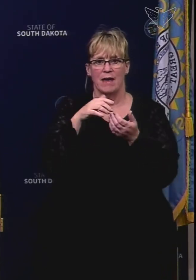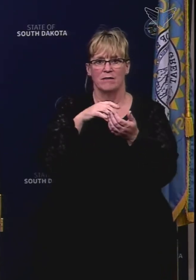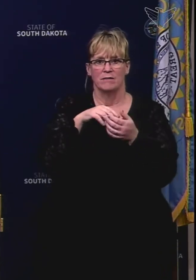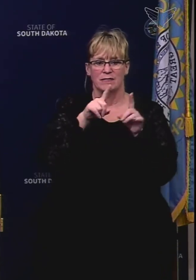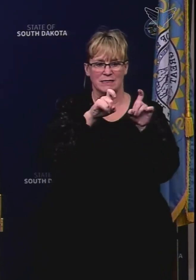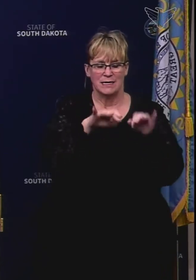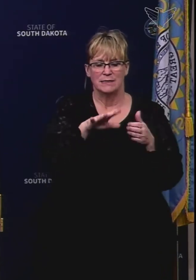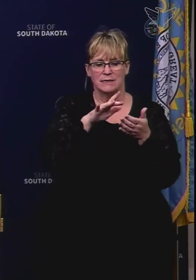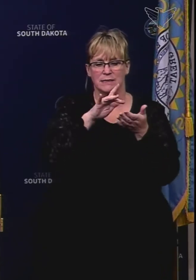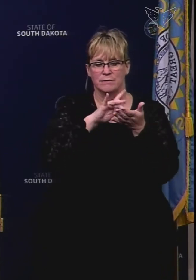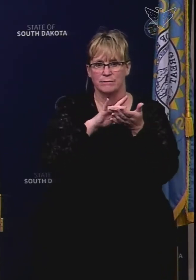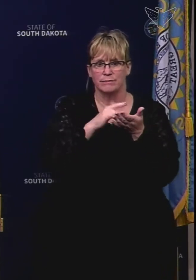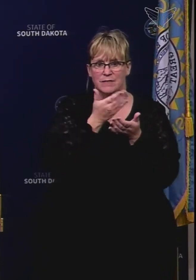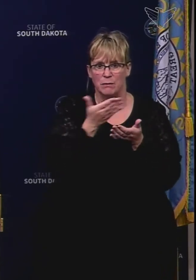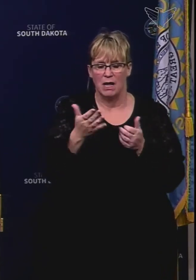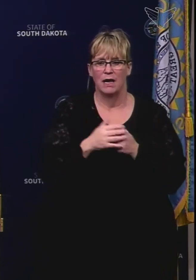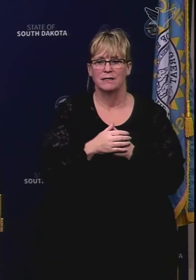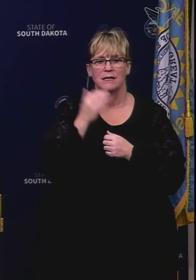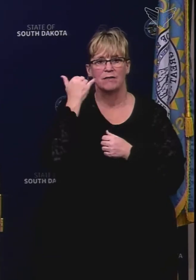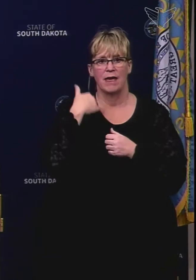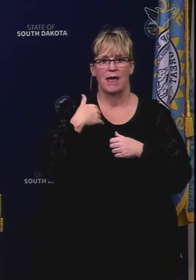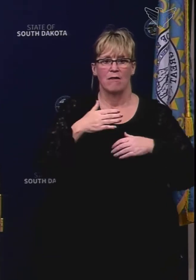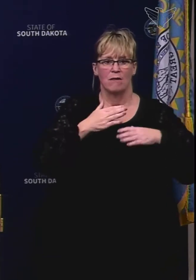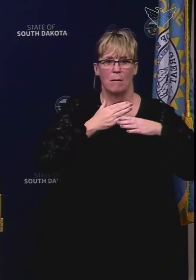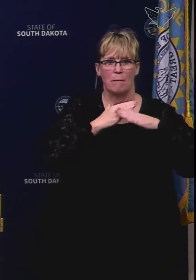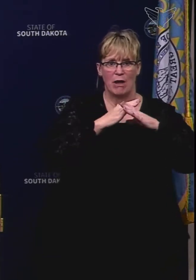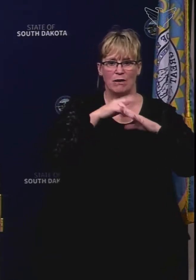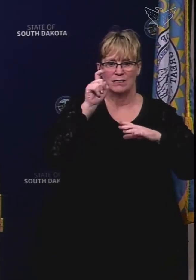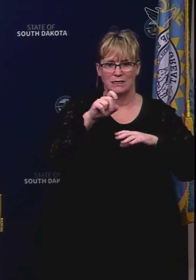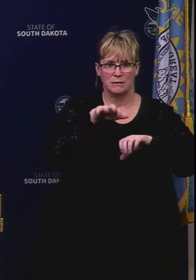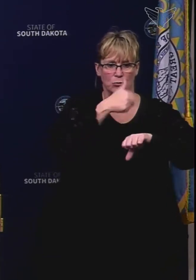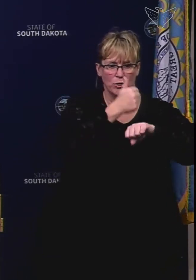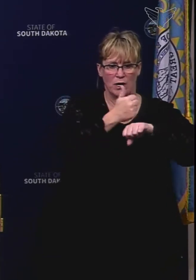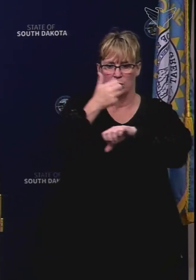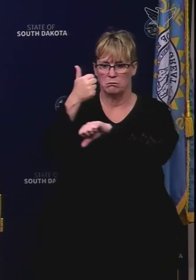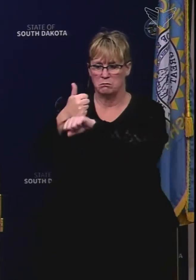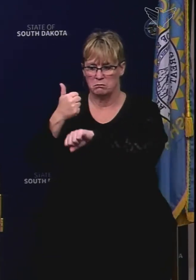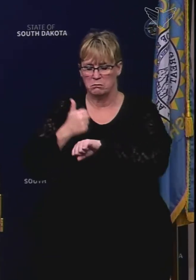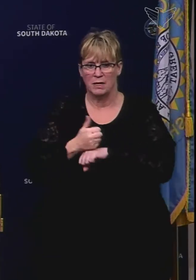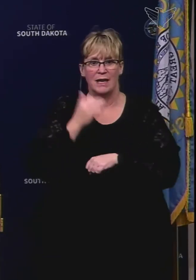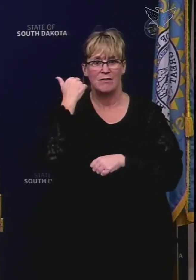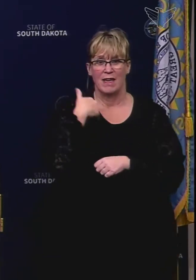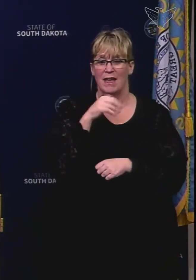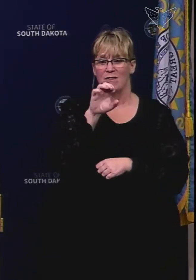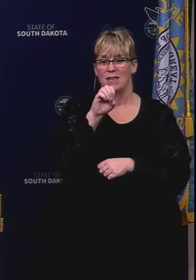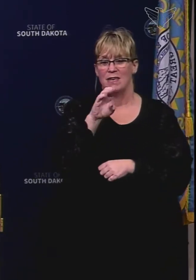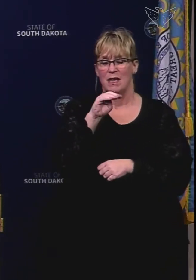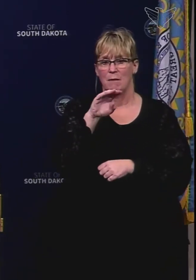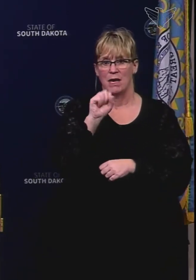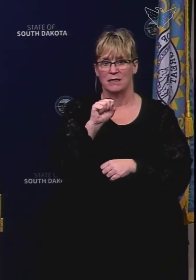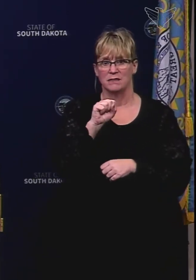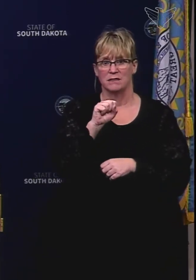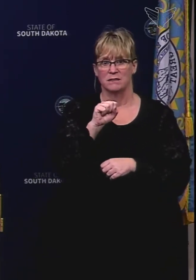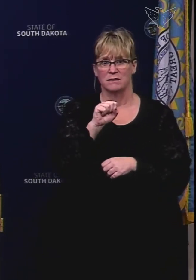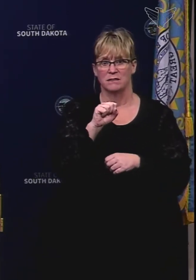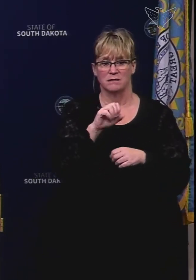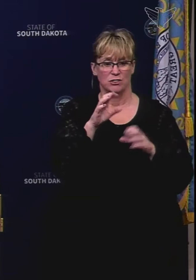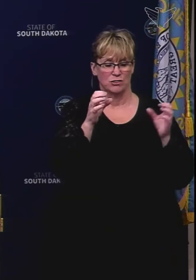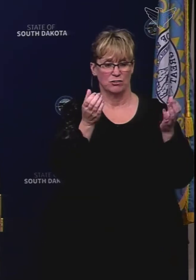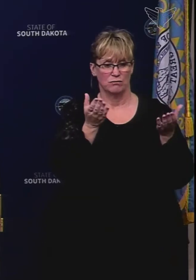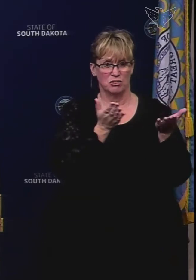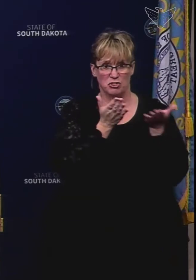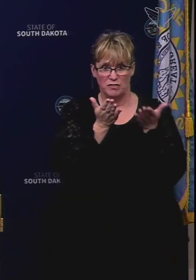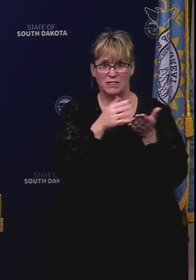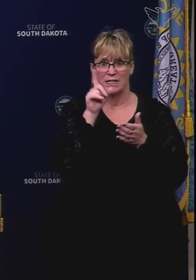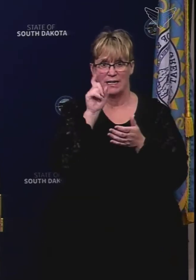in mitigation measures such as barriers, if they had EMS, emergency medical response services that